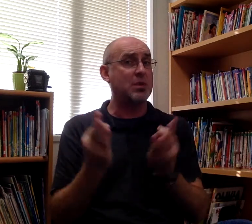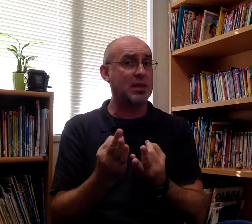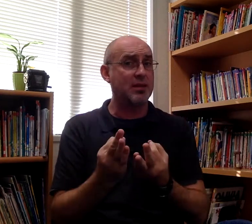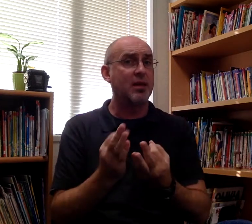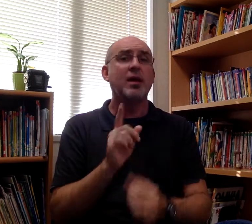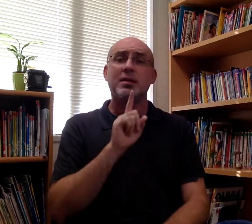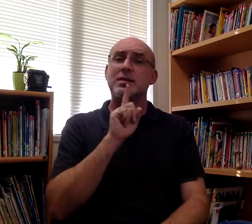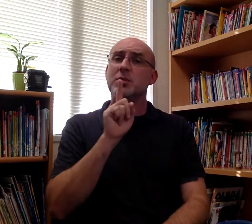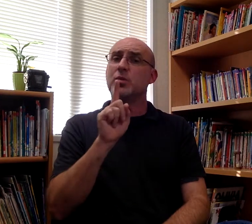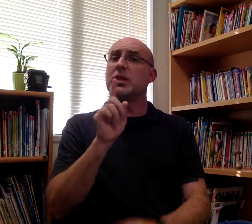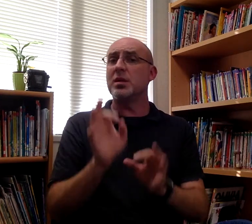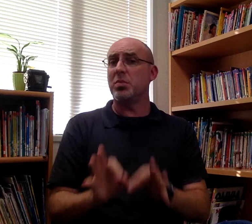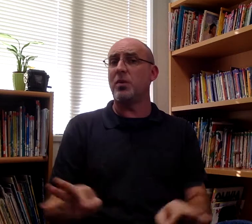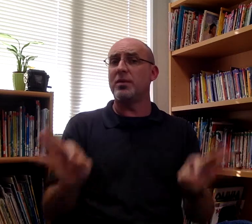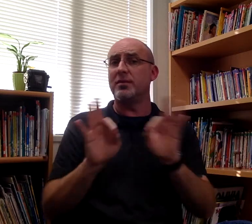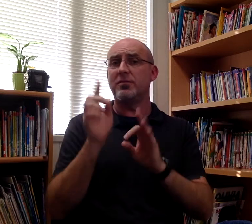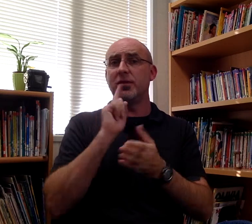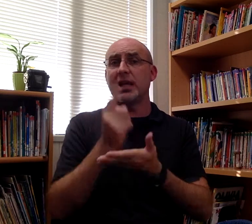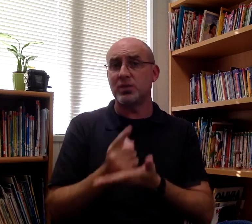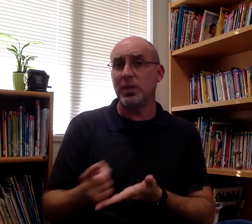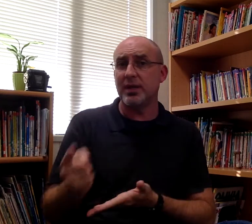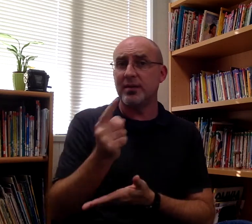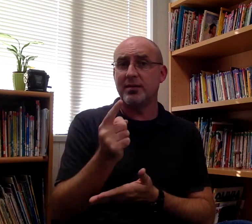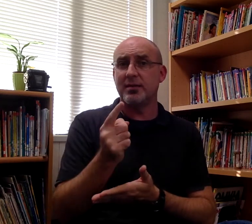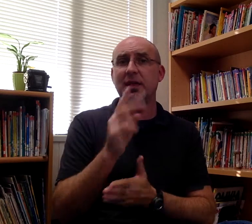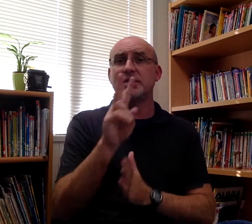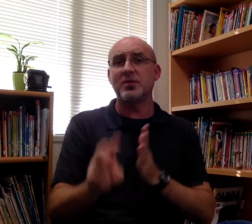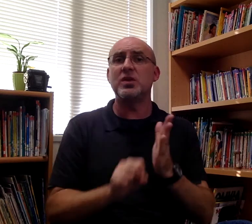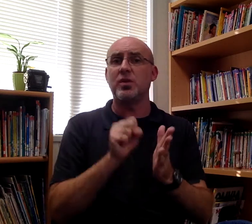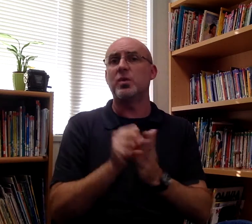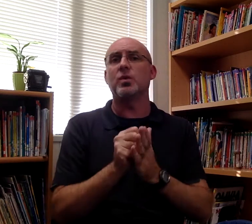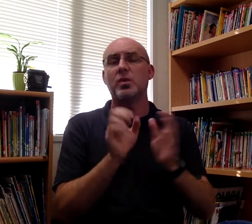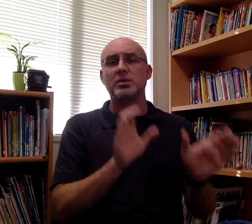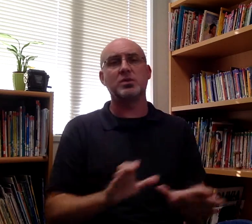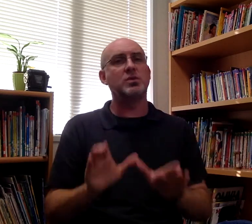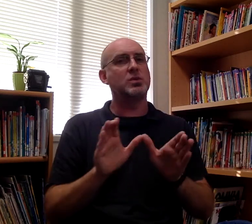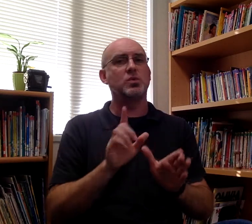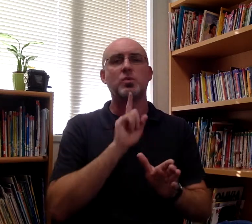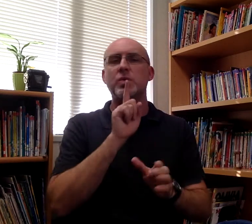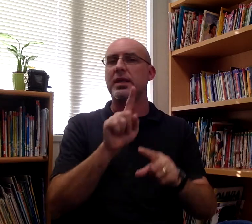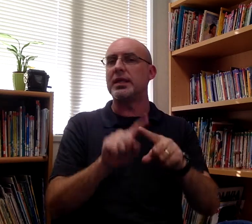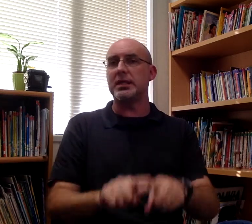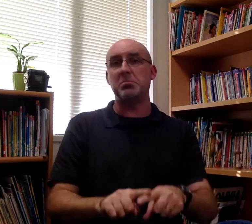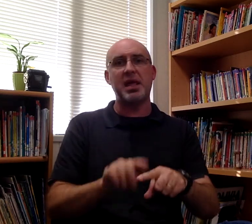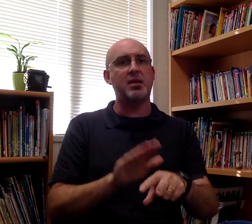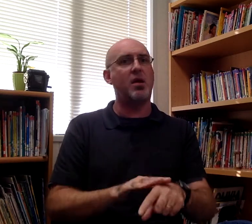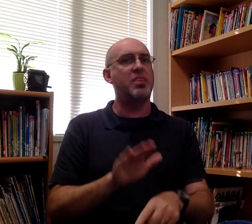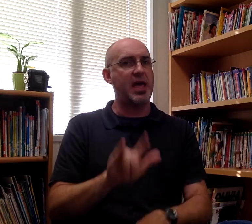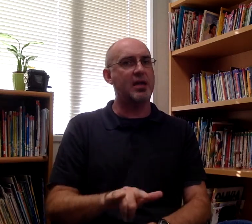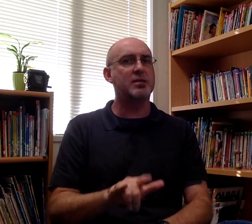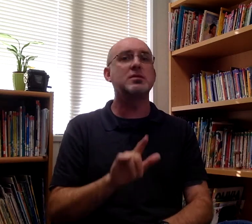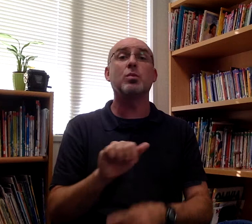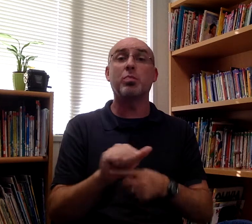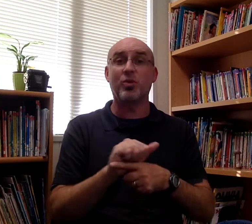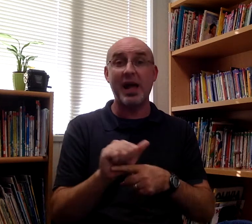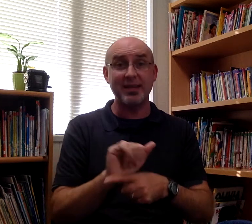family. It's going to be really important for next week. The next video that we're going to do is really going to depend on that. So practice